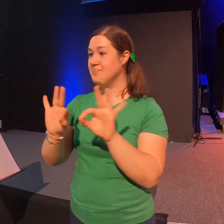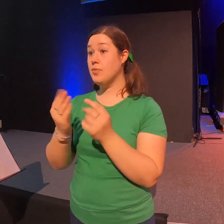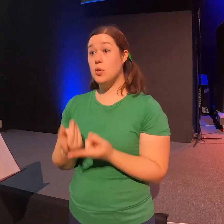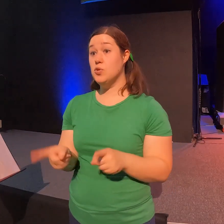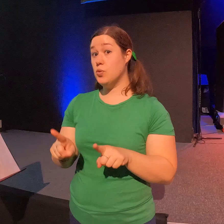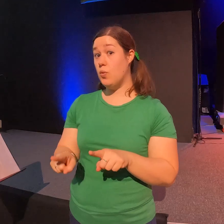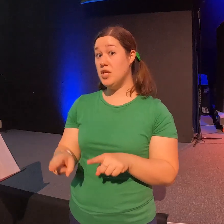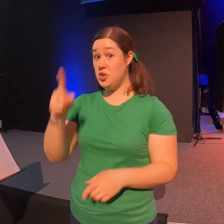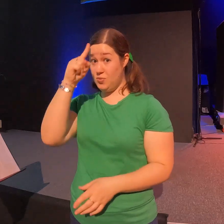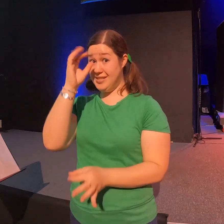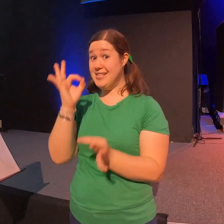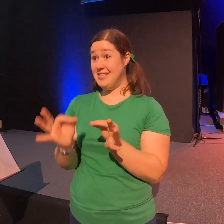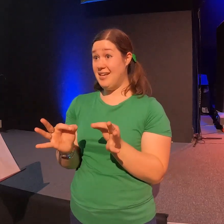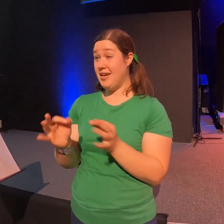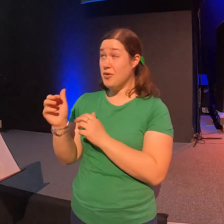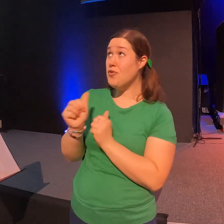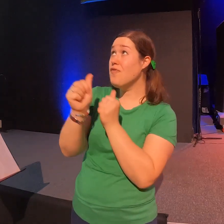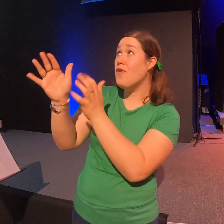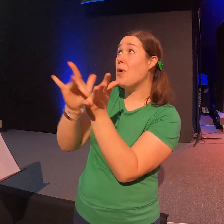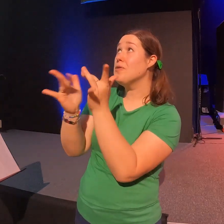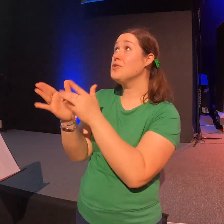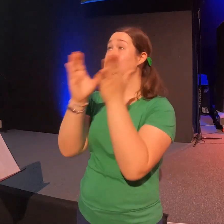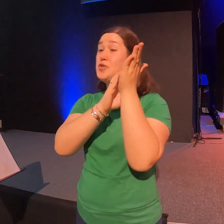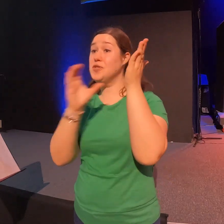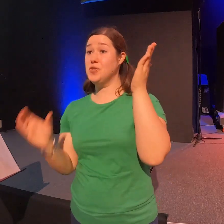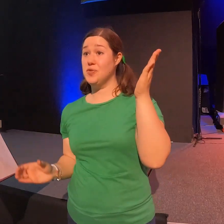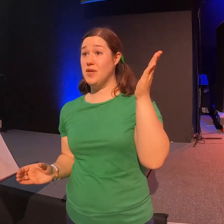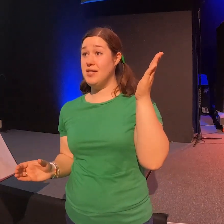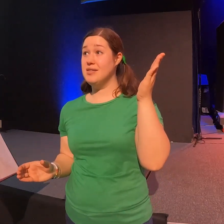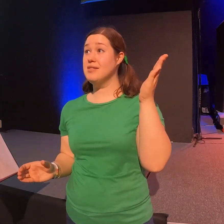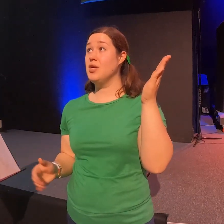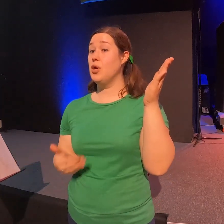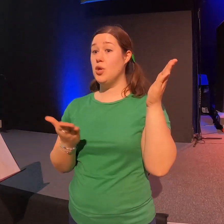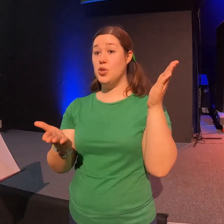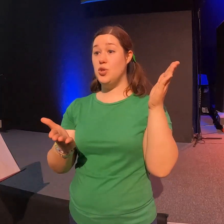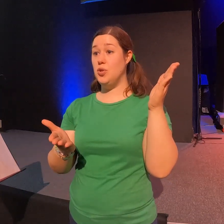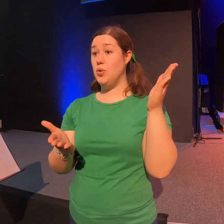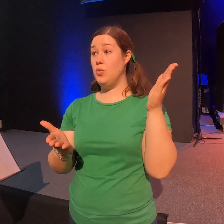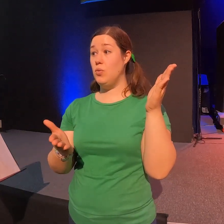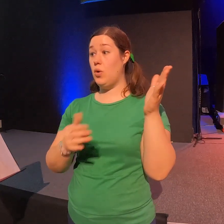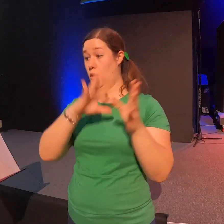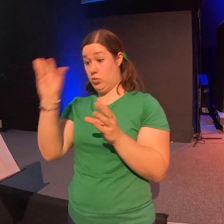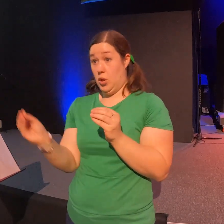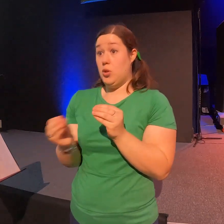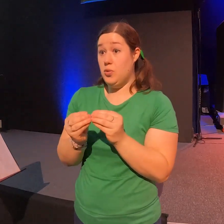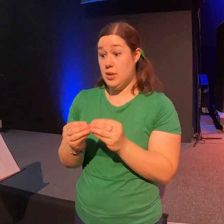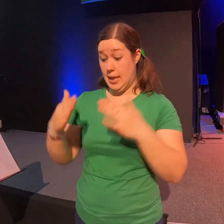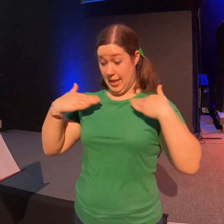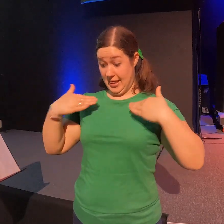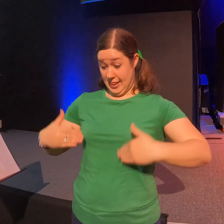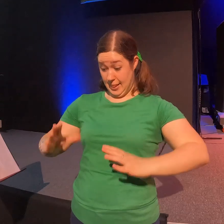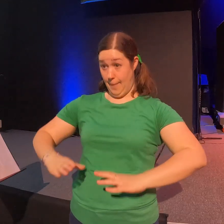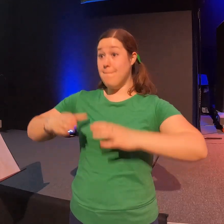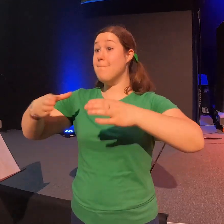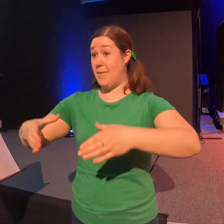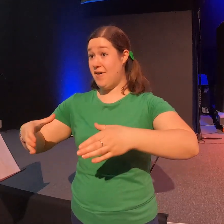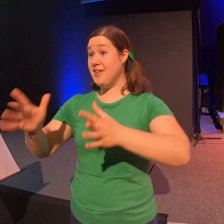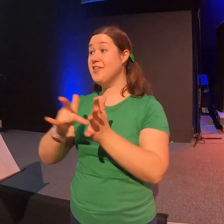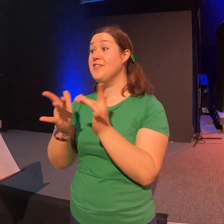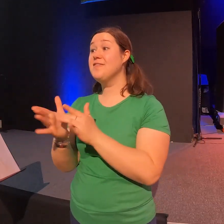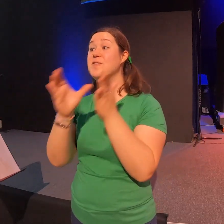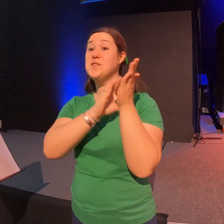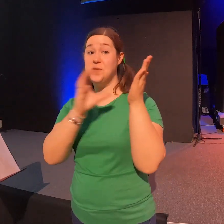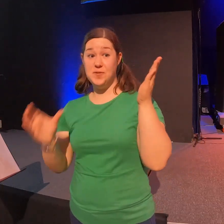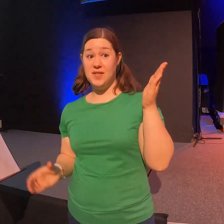Christ and you make him Lord and Savior, you're automatically grafted into the body of Jesus Christ. It's